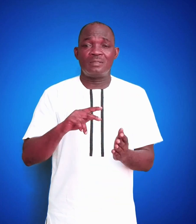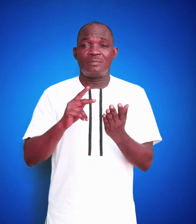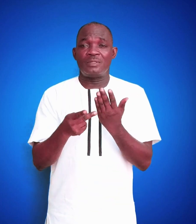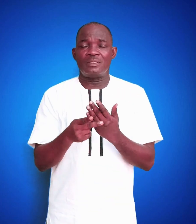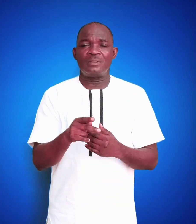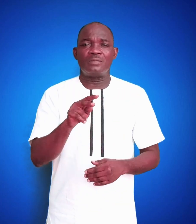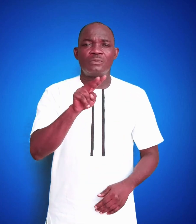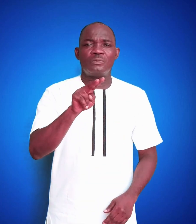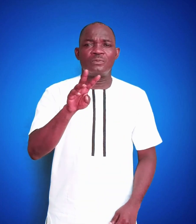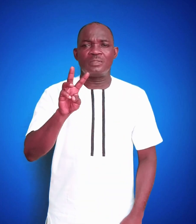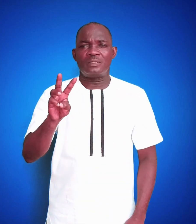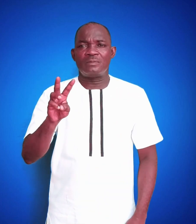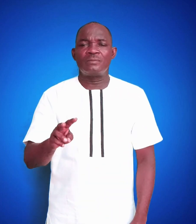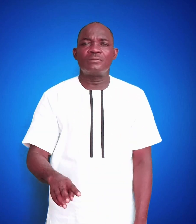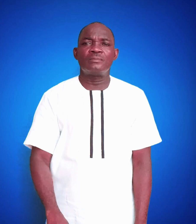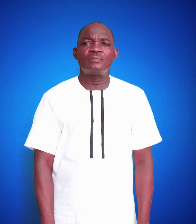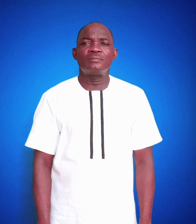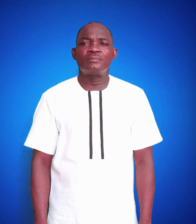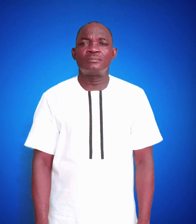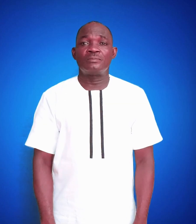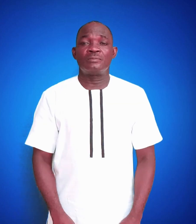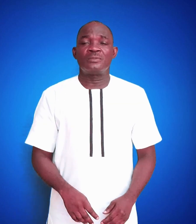Page 26.